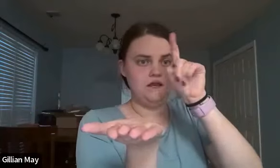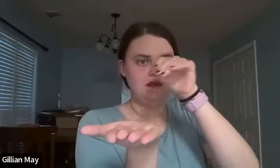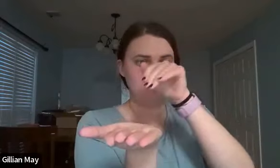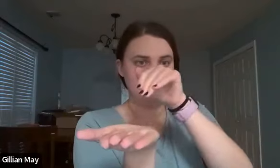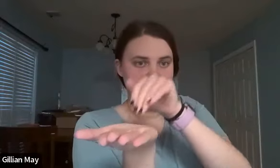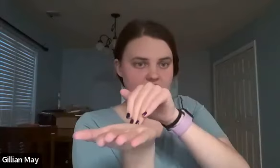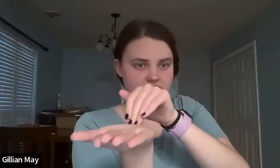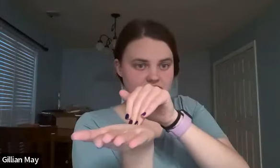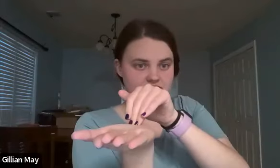1,000.